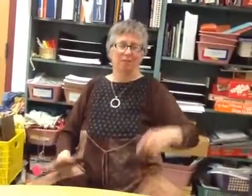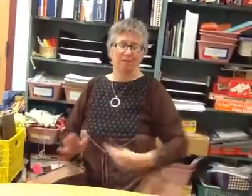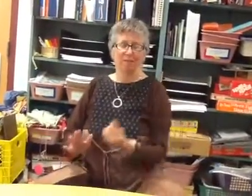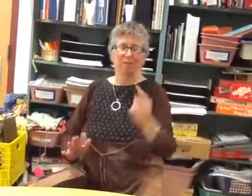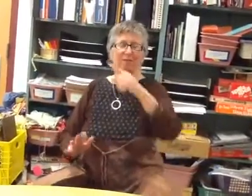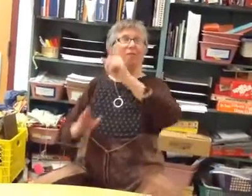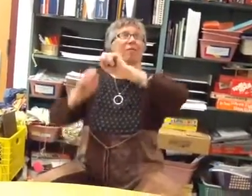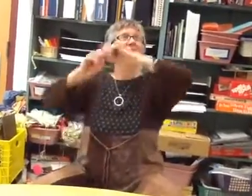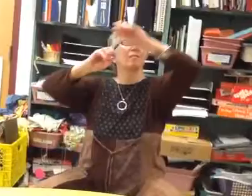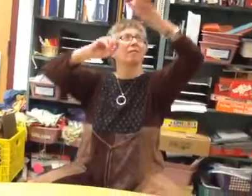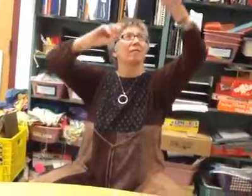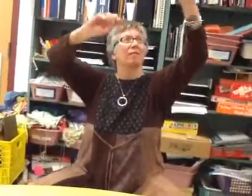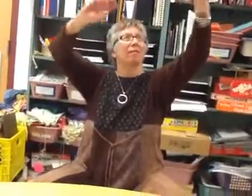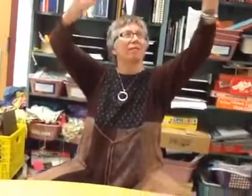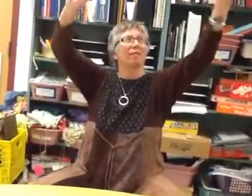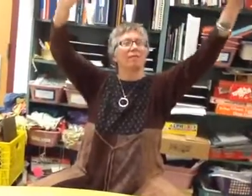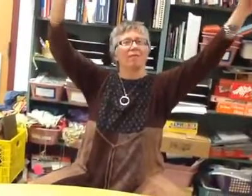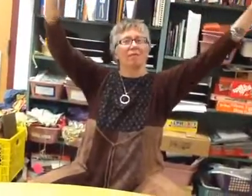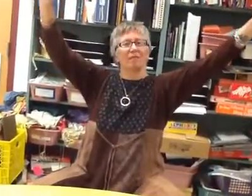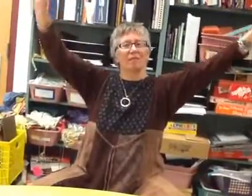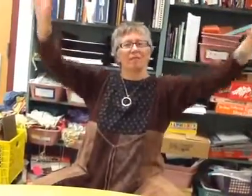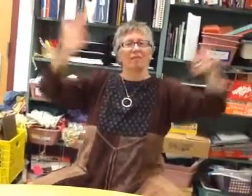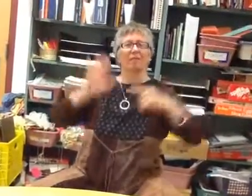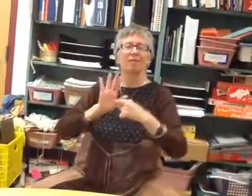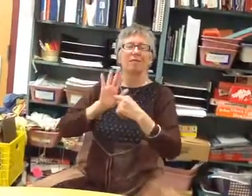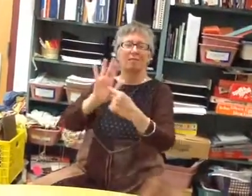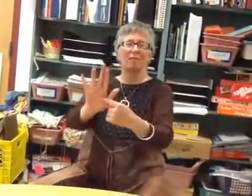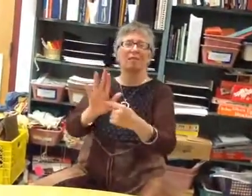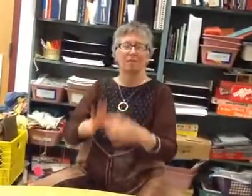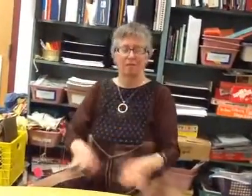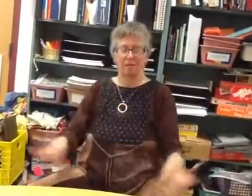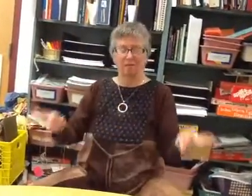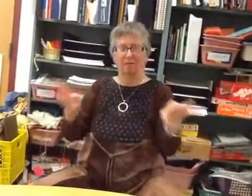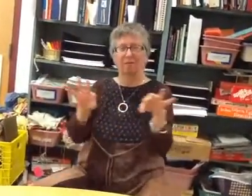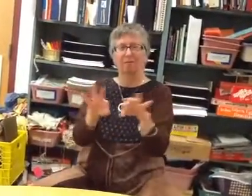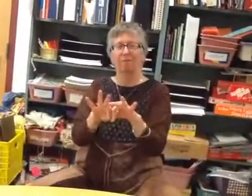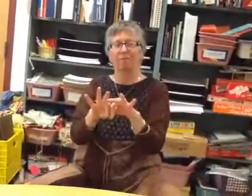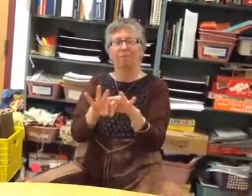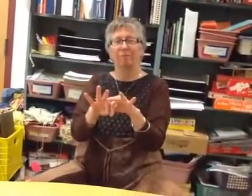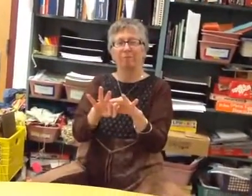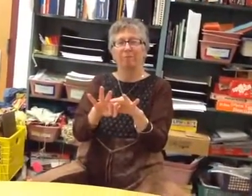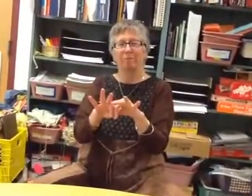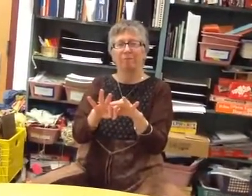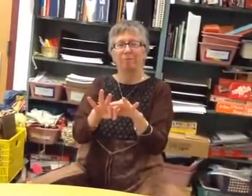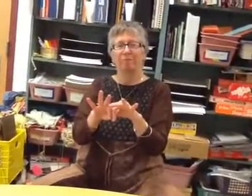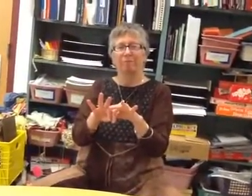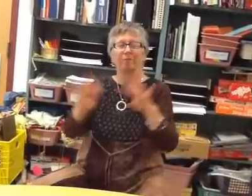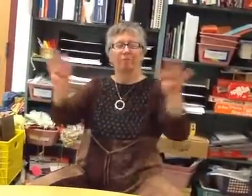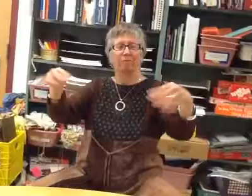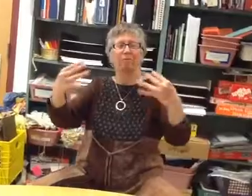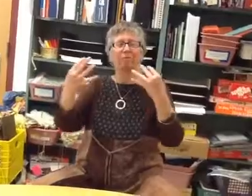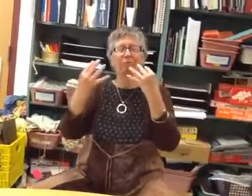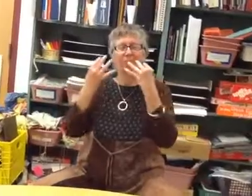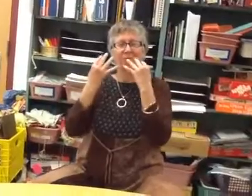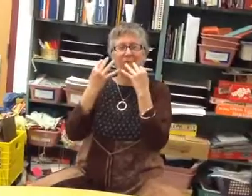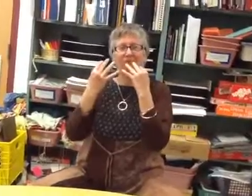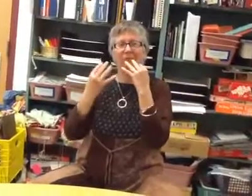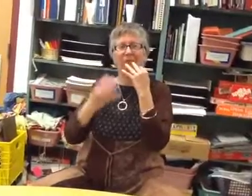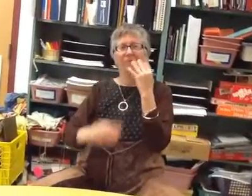firework. Come on, show 'em what you're worth. Make 'em go, oh, oh,